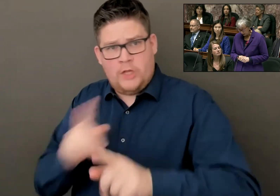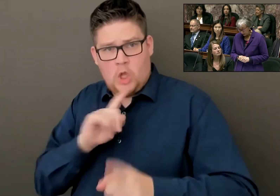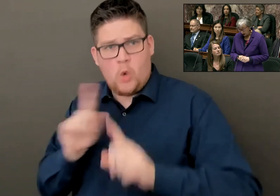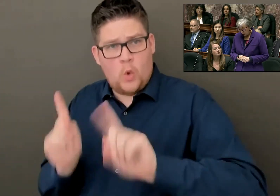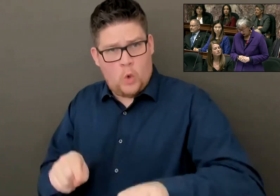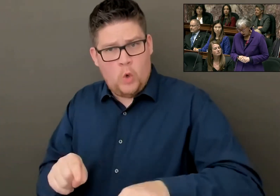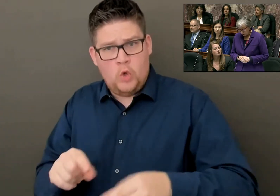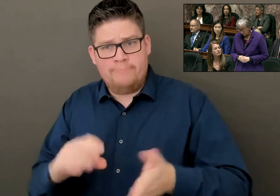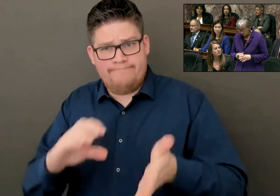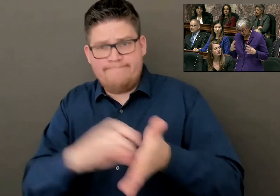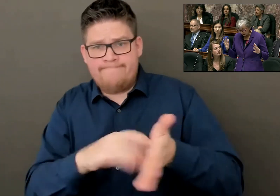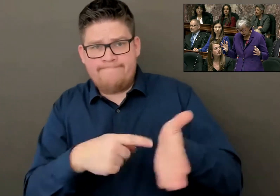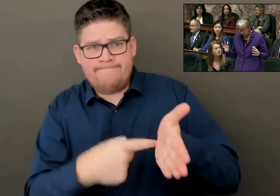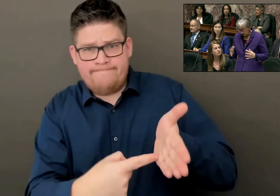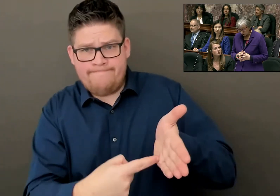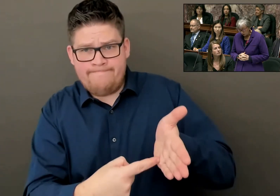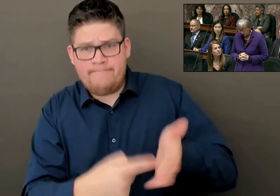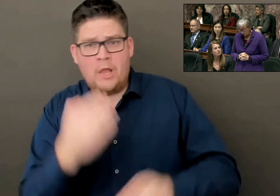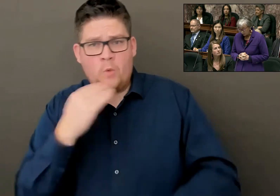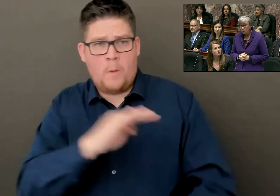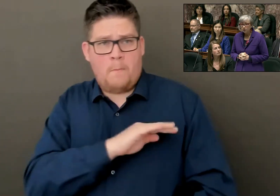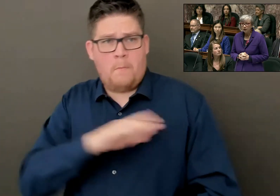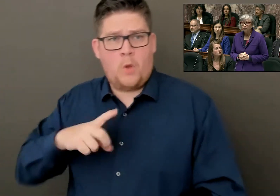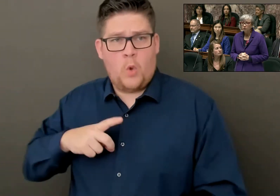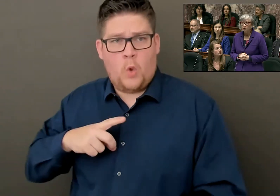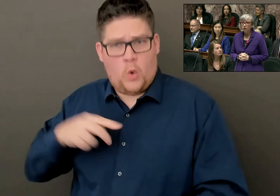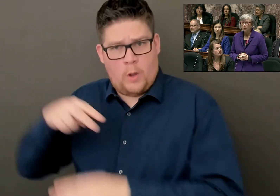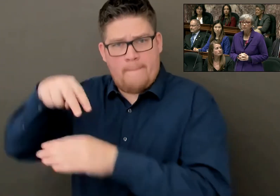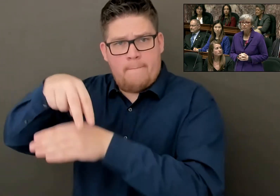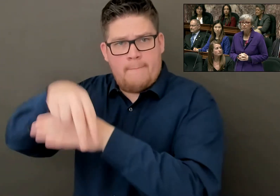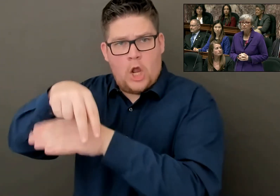is, of course, opportunity